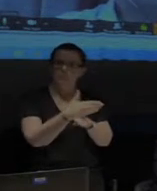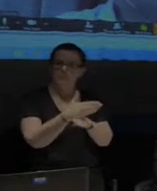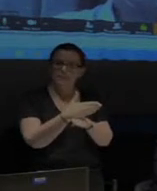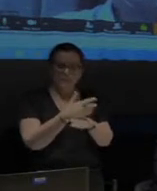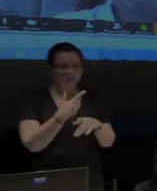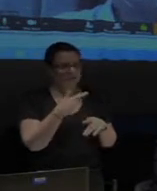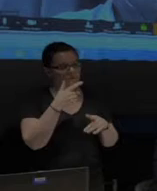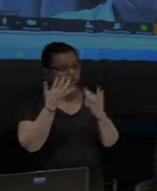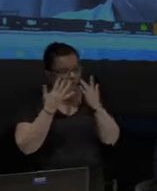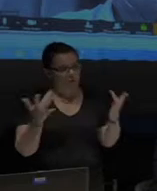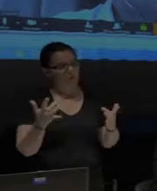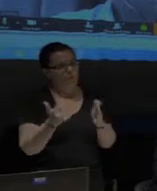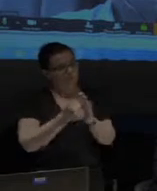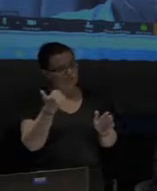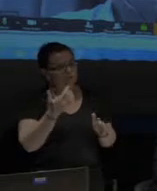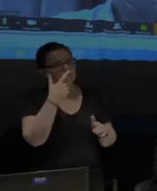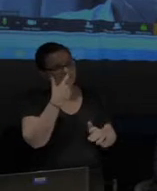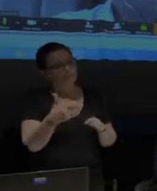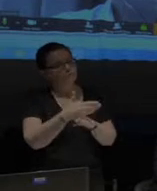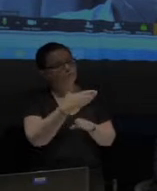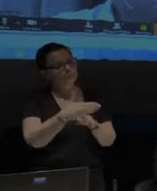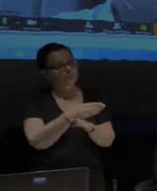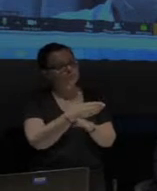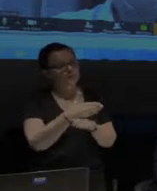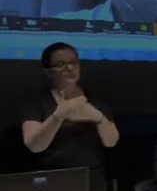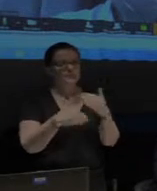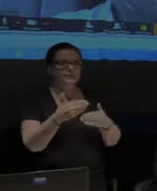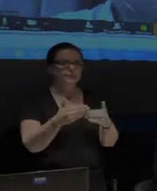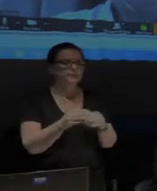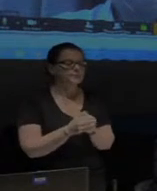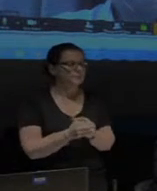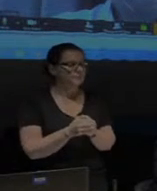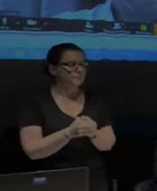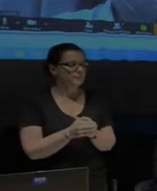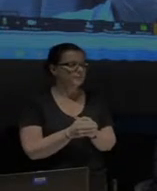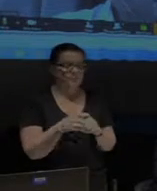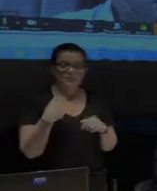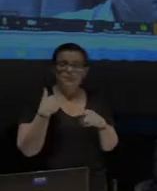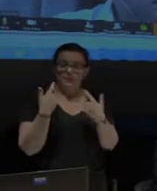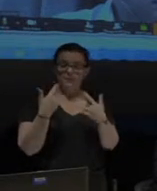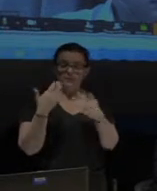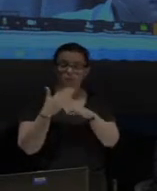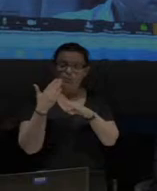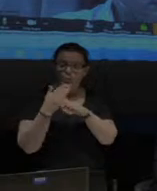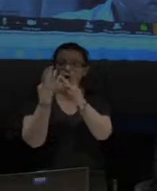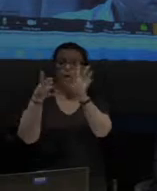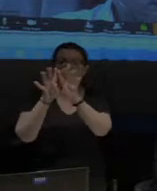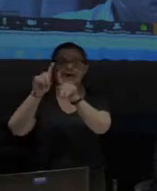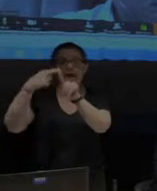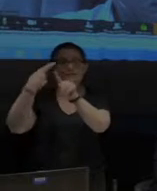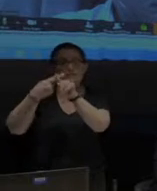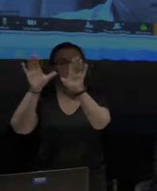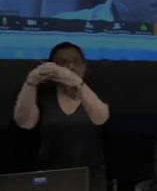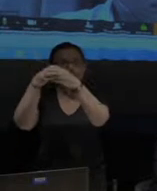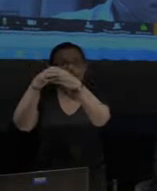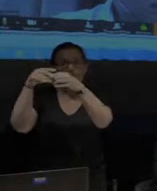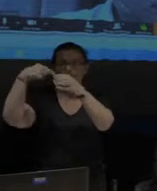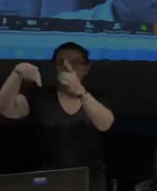do. But I came up as working with an executive team, with the directors, the people who